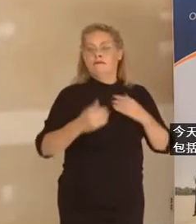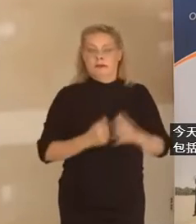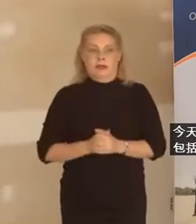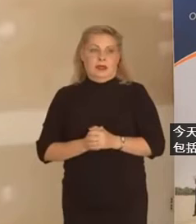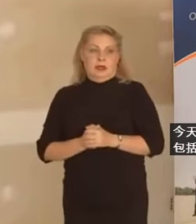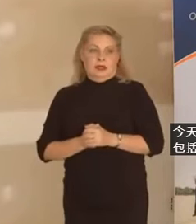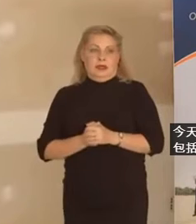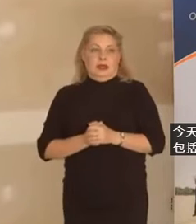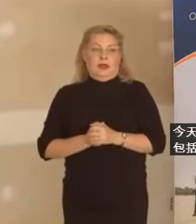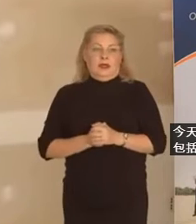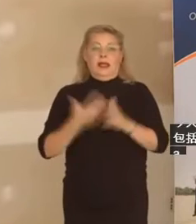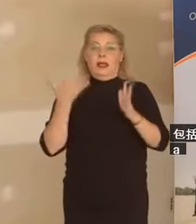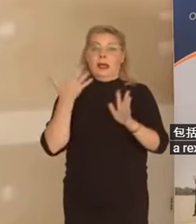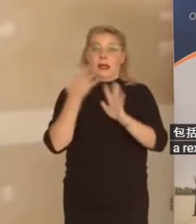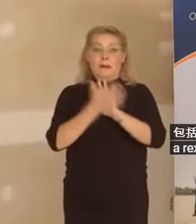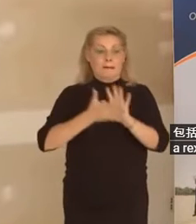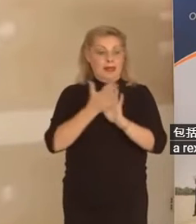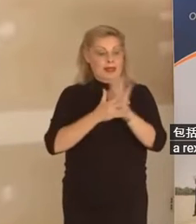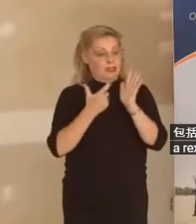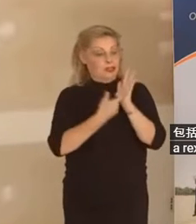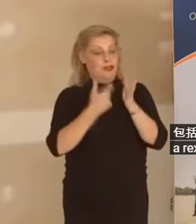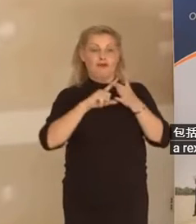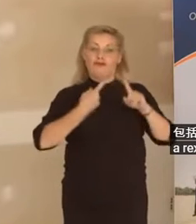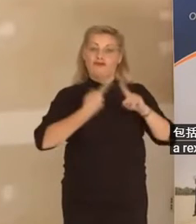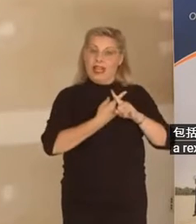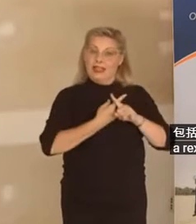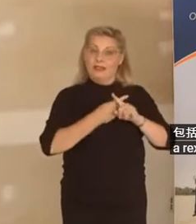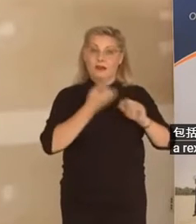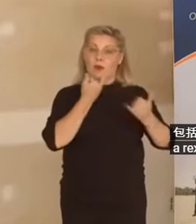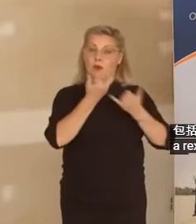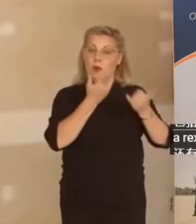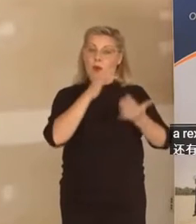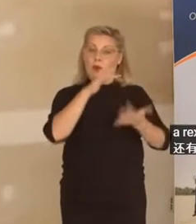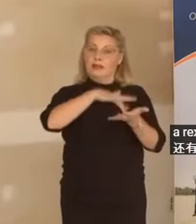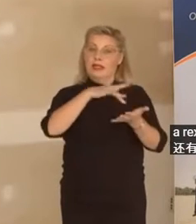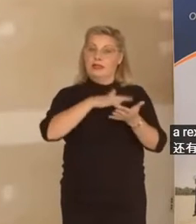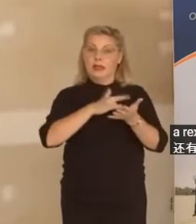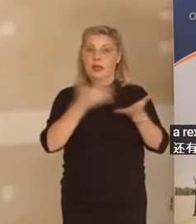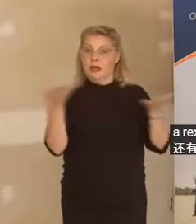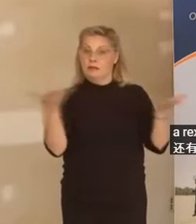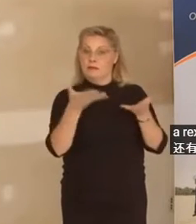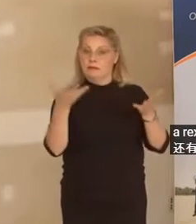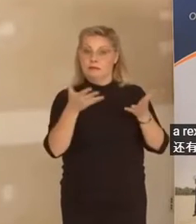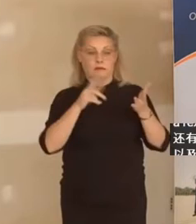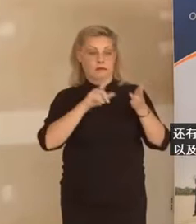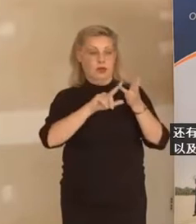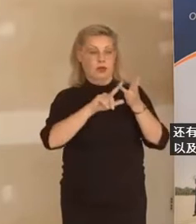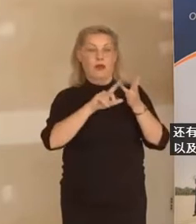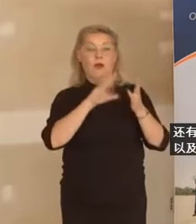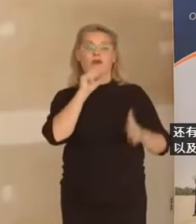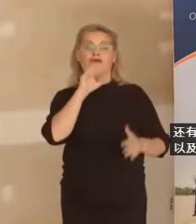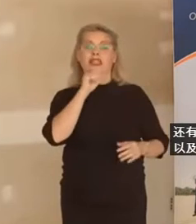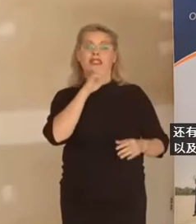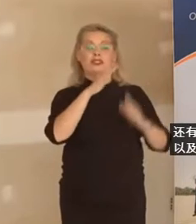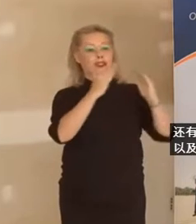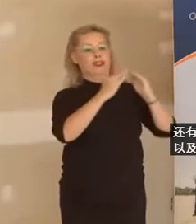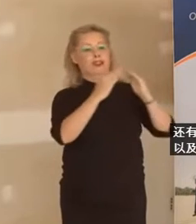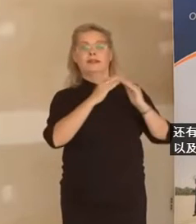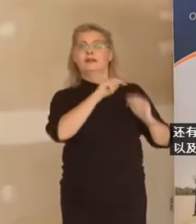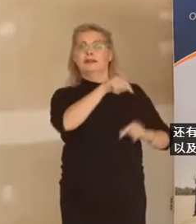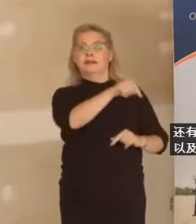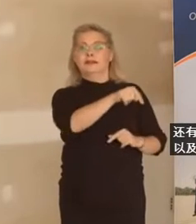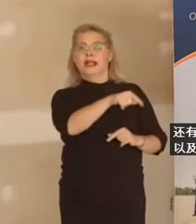an expansion of the call centre, Rex's call centre in Orange, also a flight simulator, as well as other